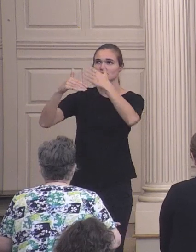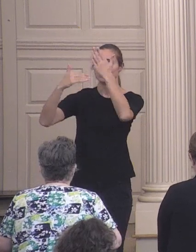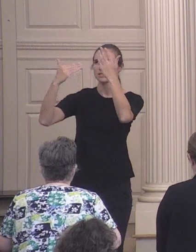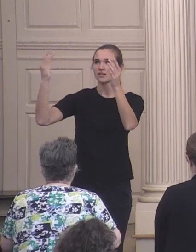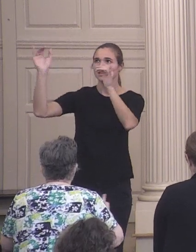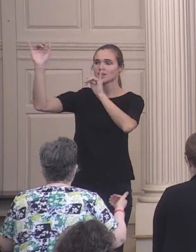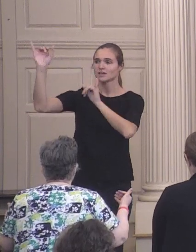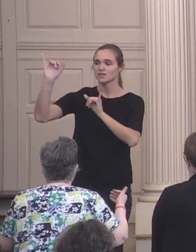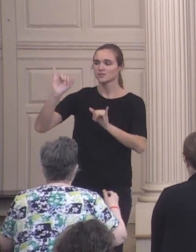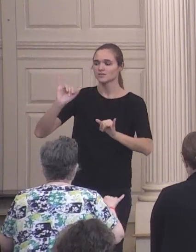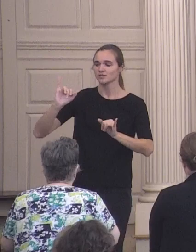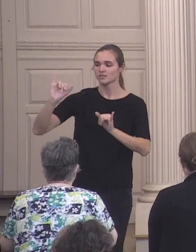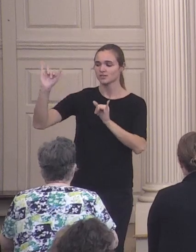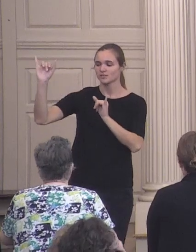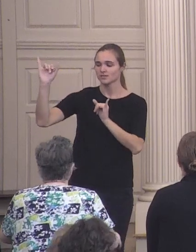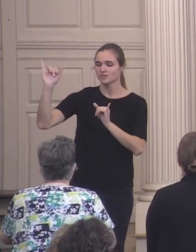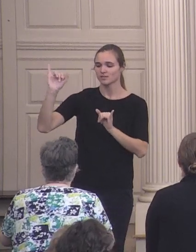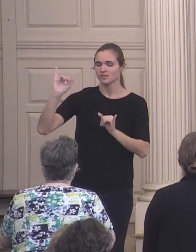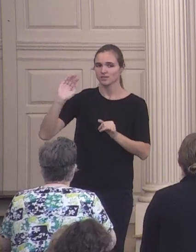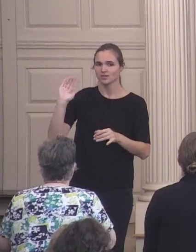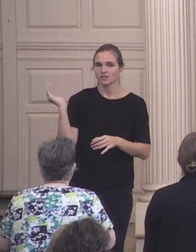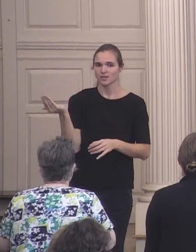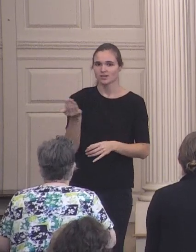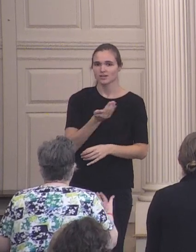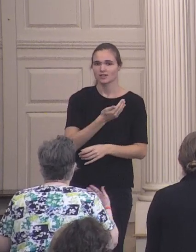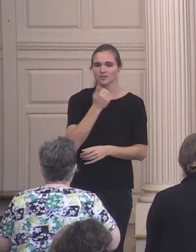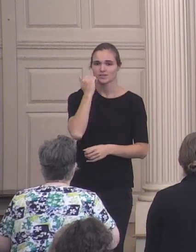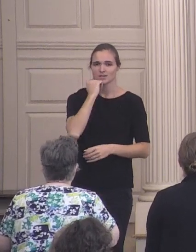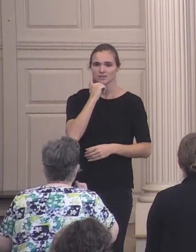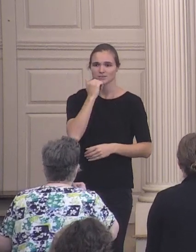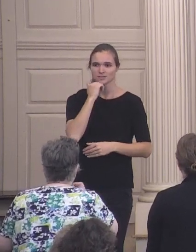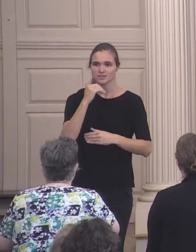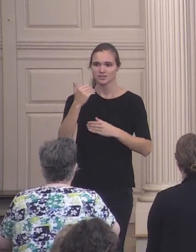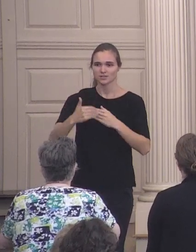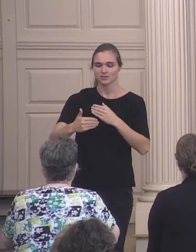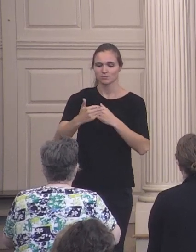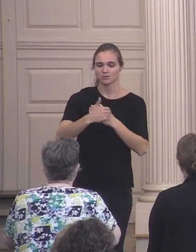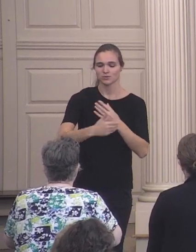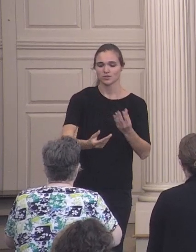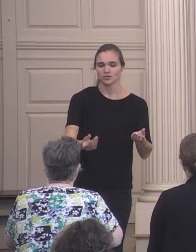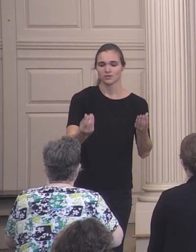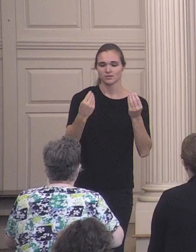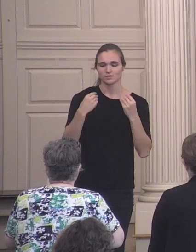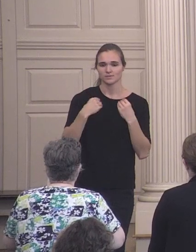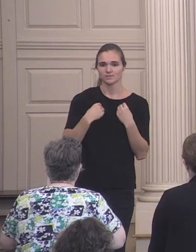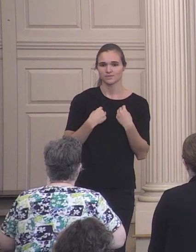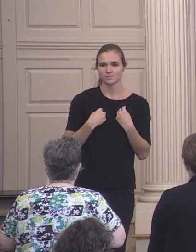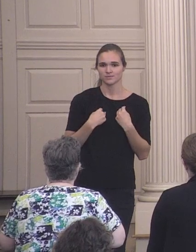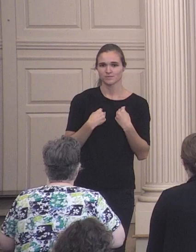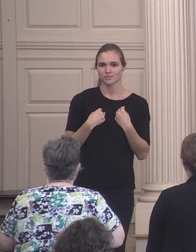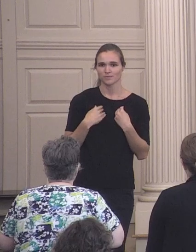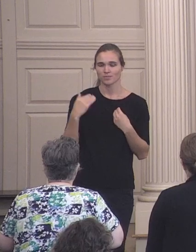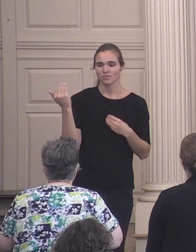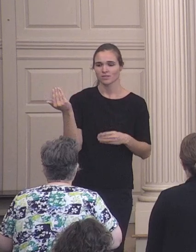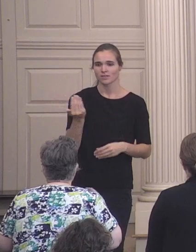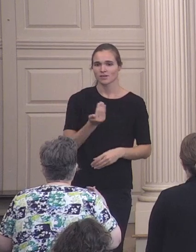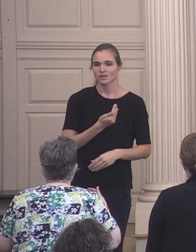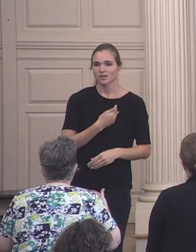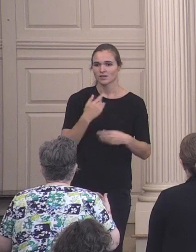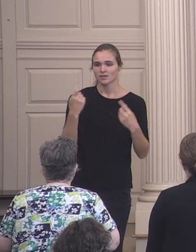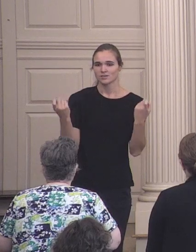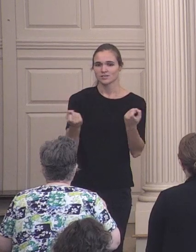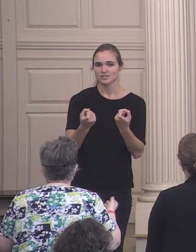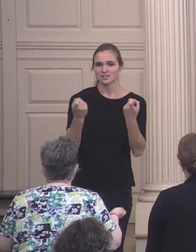is in heaven. Give us this day our daily bread,